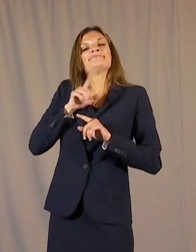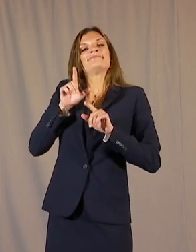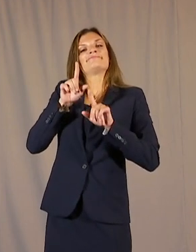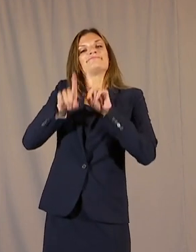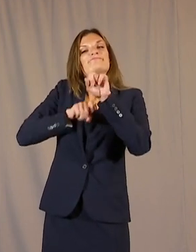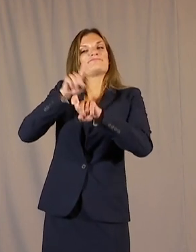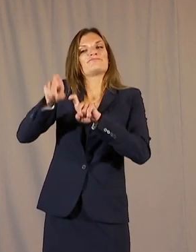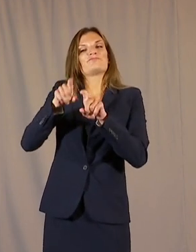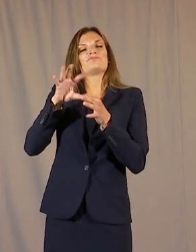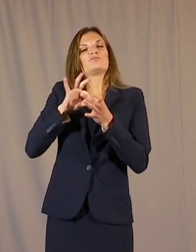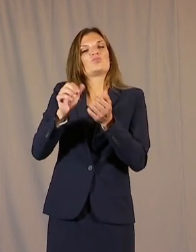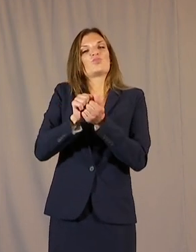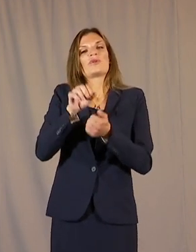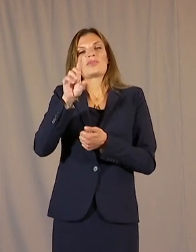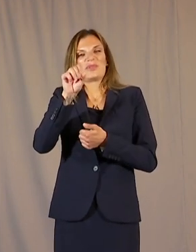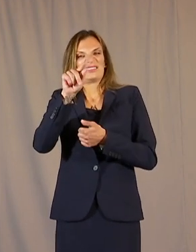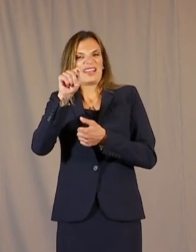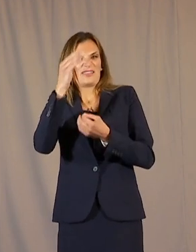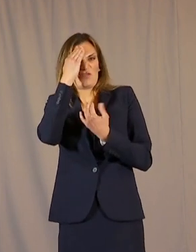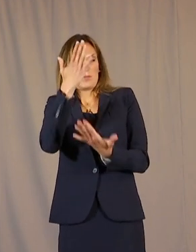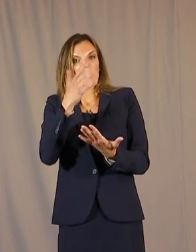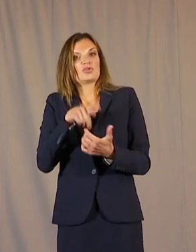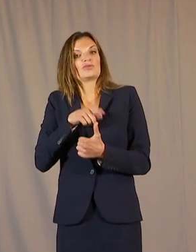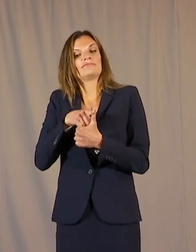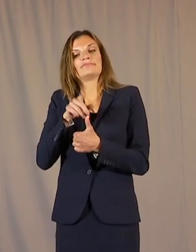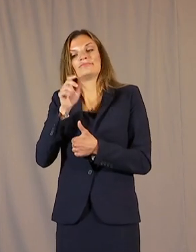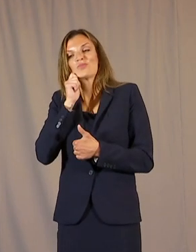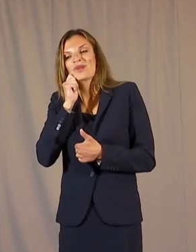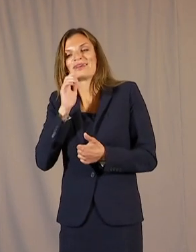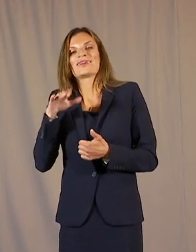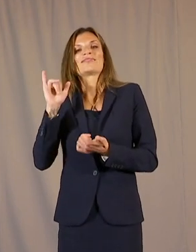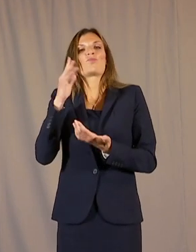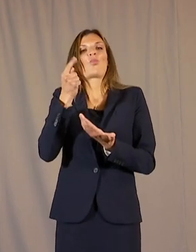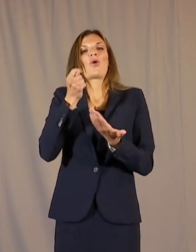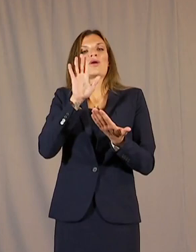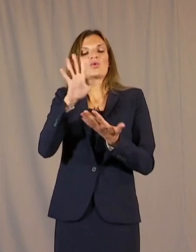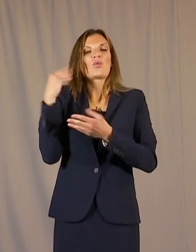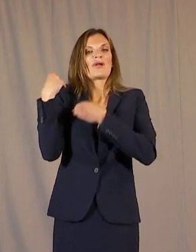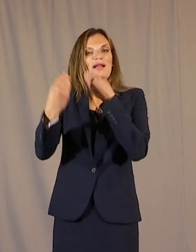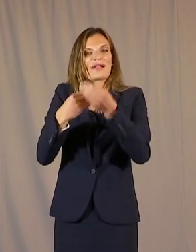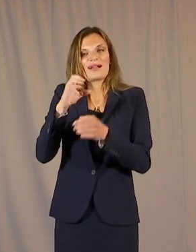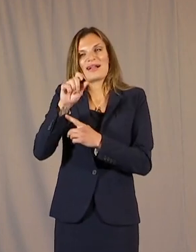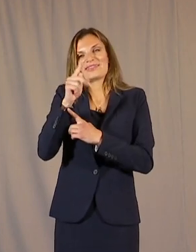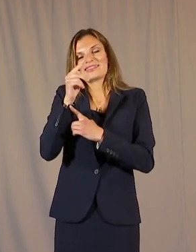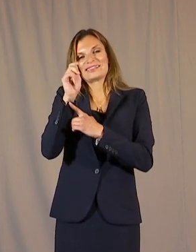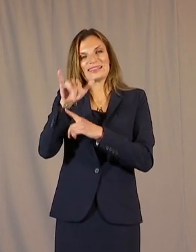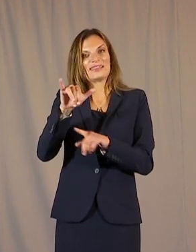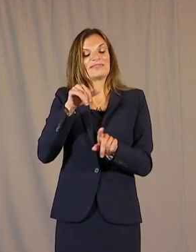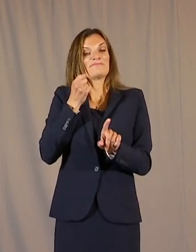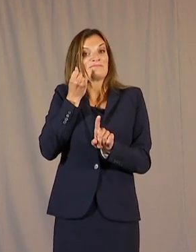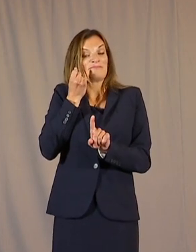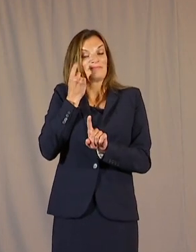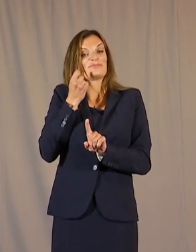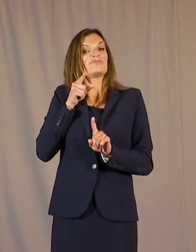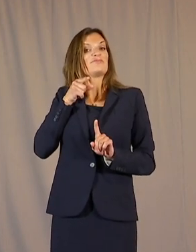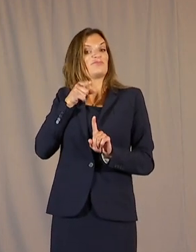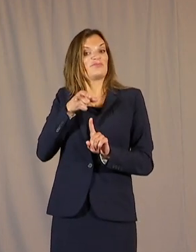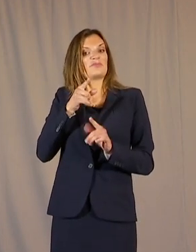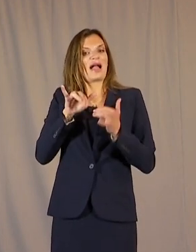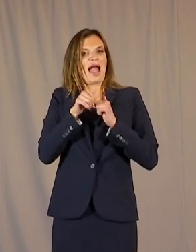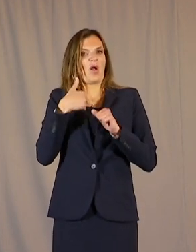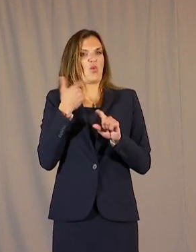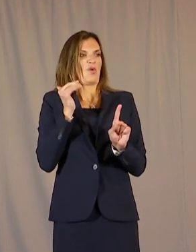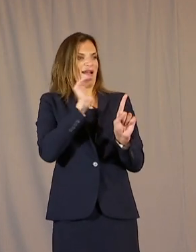lot about how we were asking for that data. And now we're doing it at a state level and a national level, for instance, where when we ask